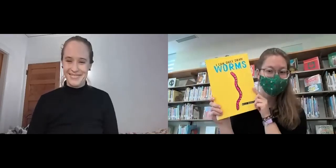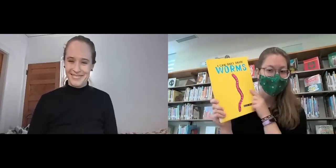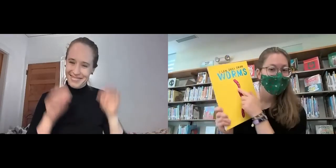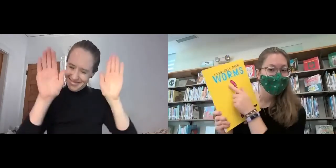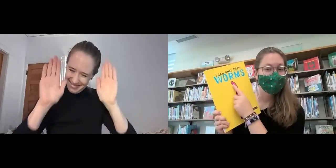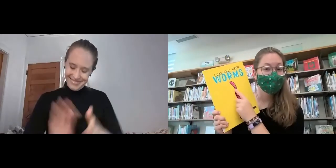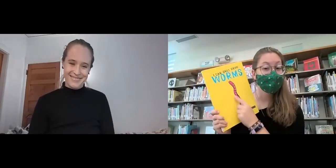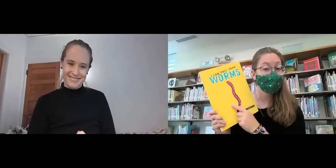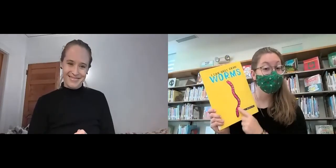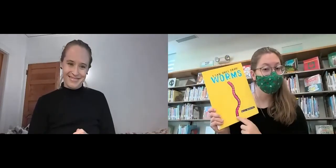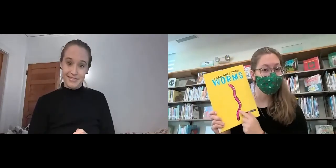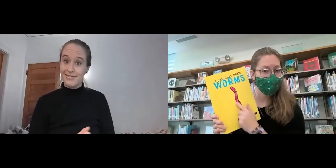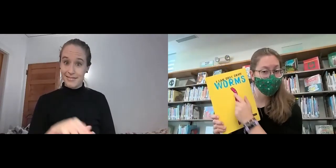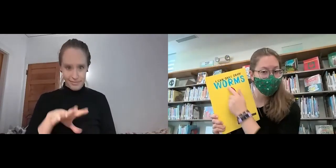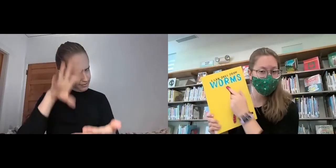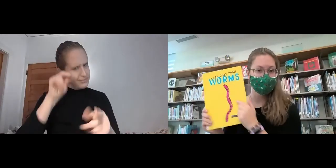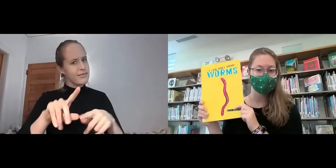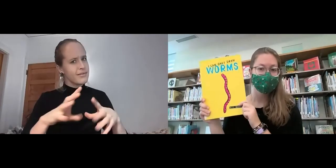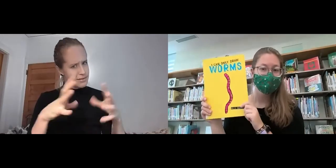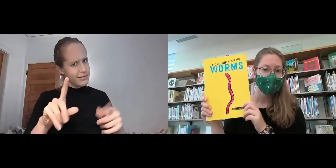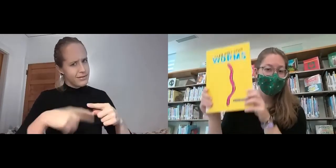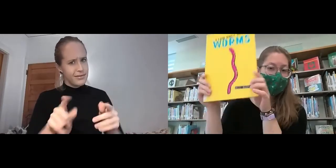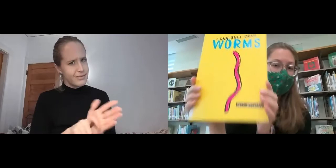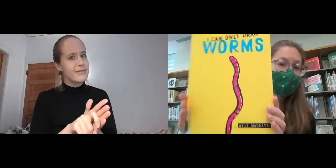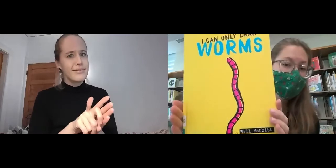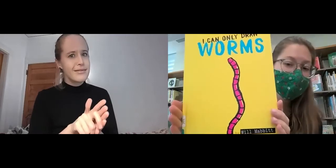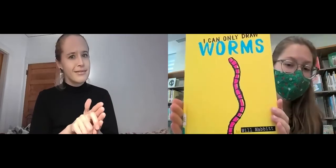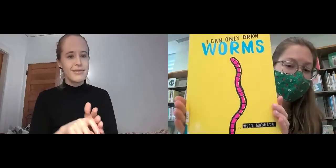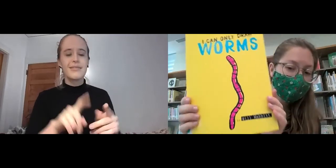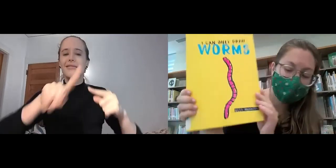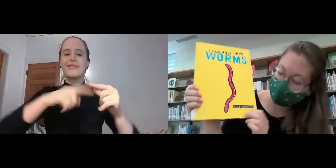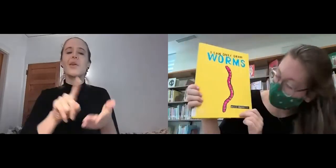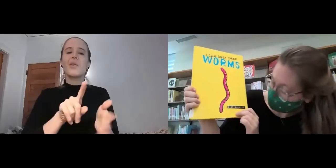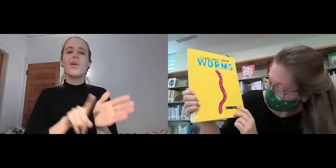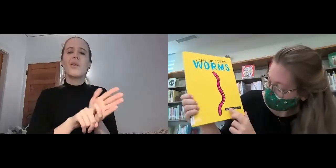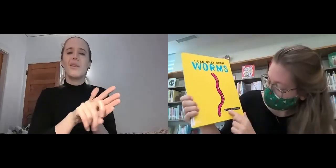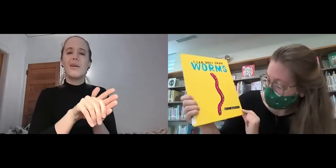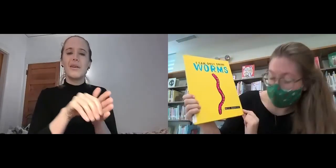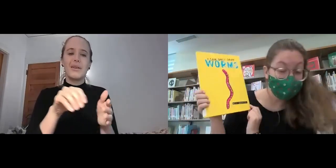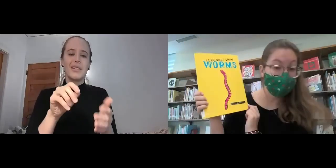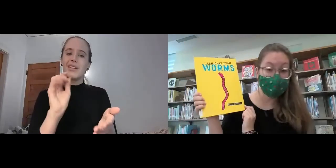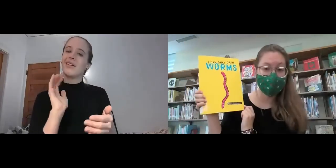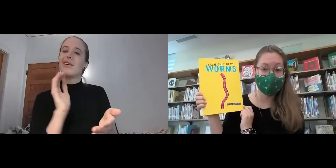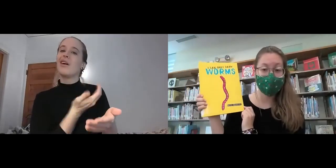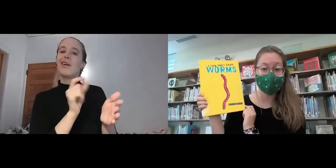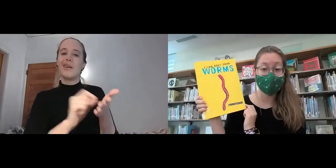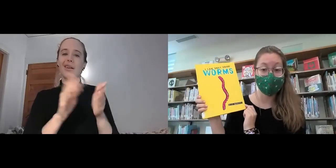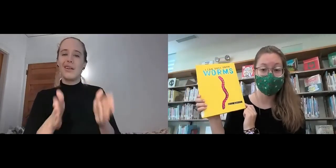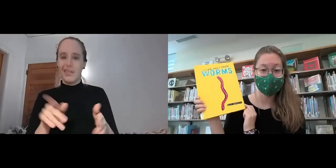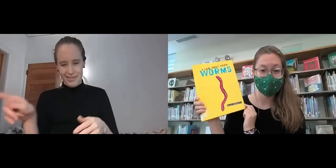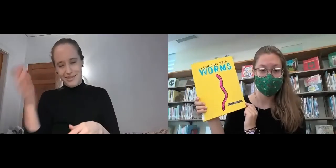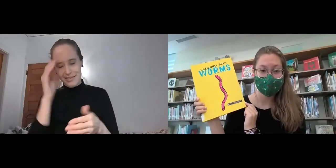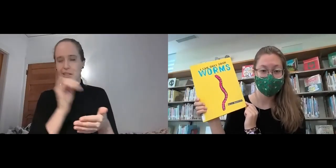Awesome. Did you learn a lot about worms and about the worms that our author Will Mabbott knows how to